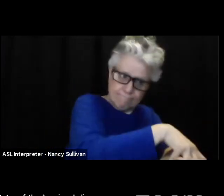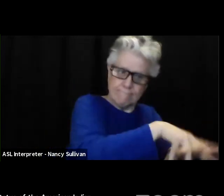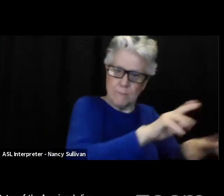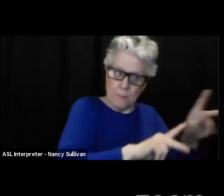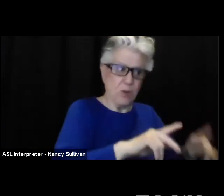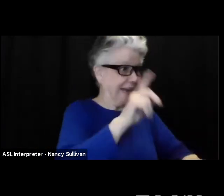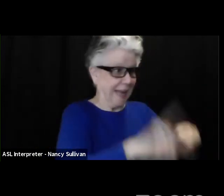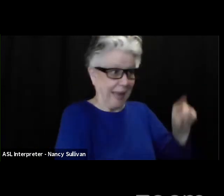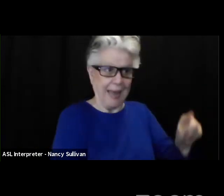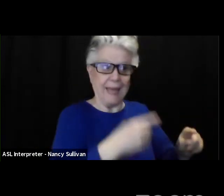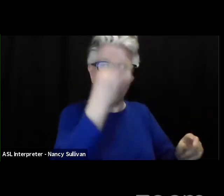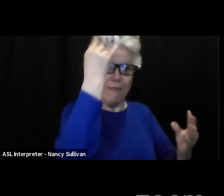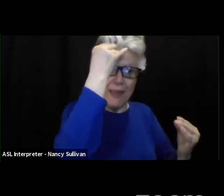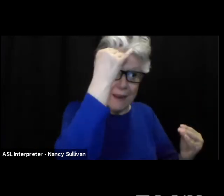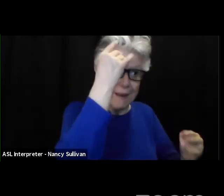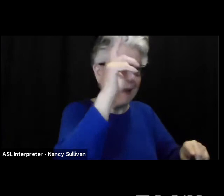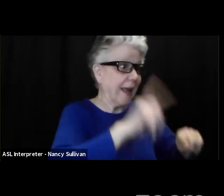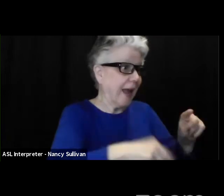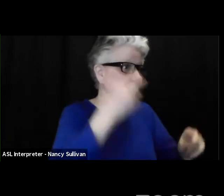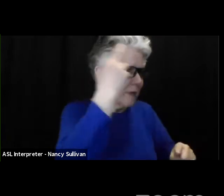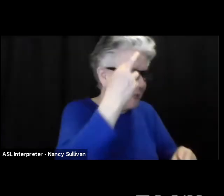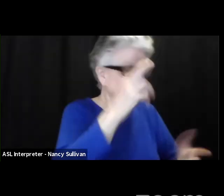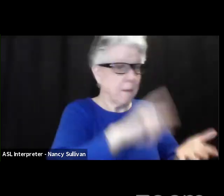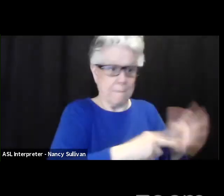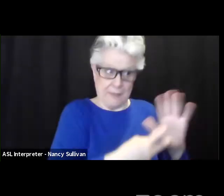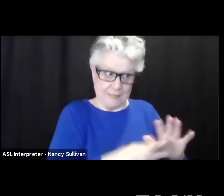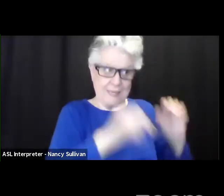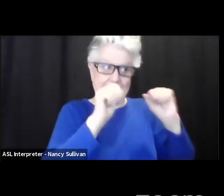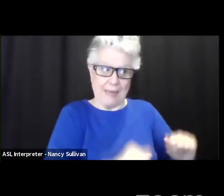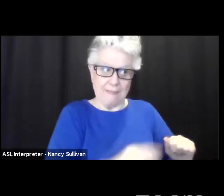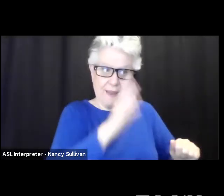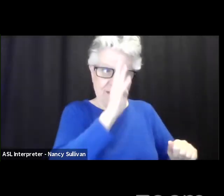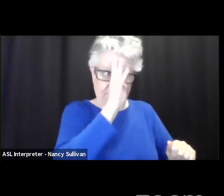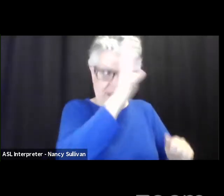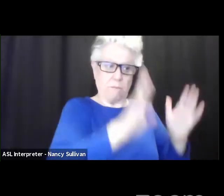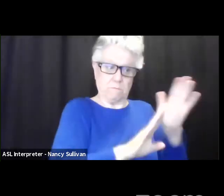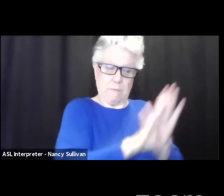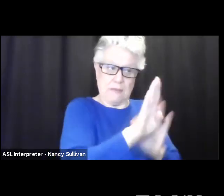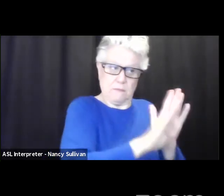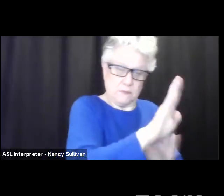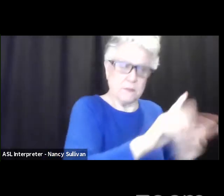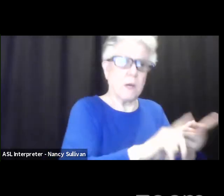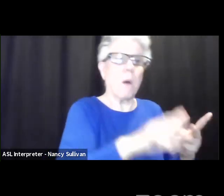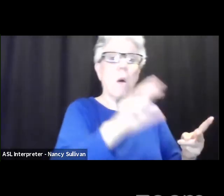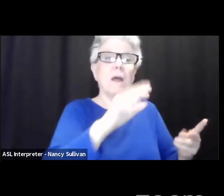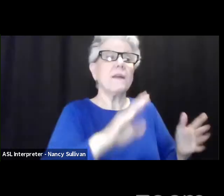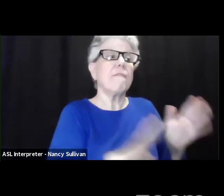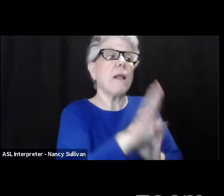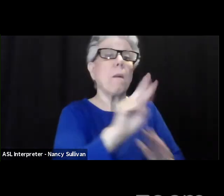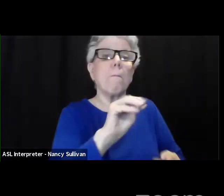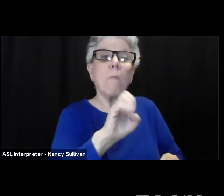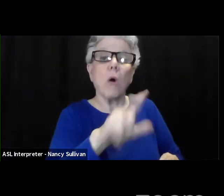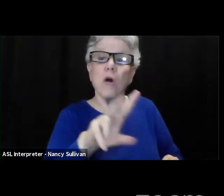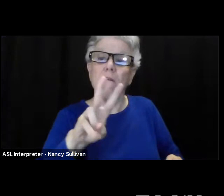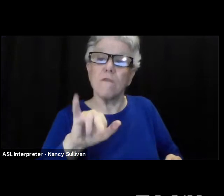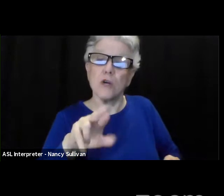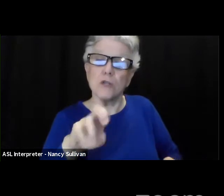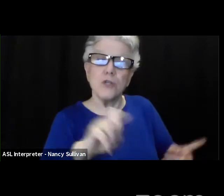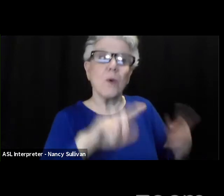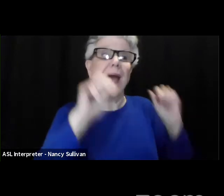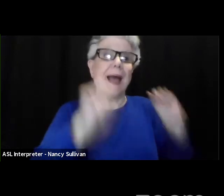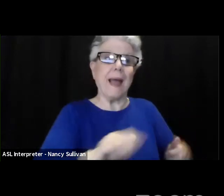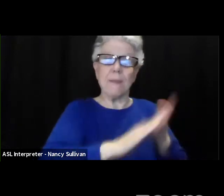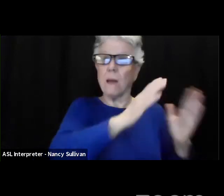reason, do they likewise lack the capacity for intellectual development, moral virtue, and Christian holiness? And in relating